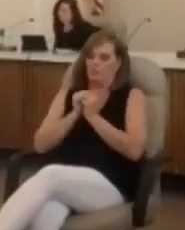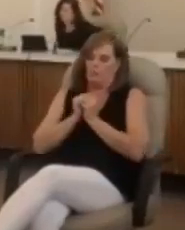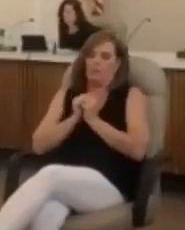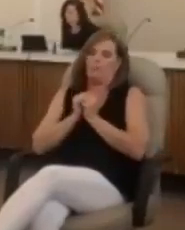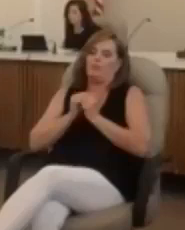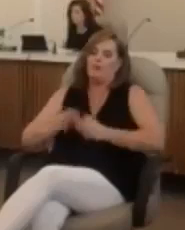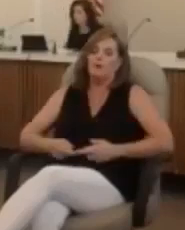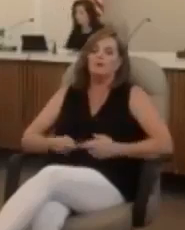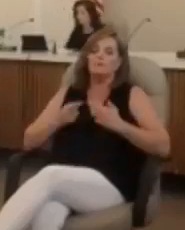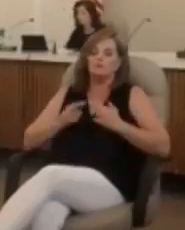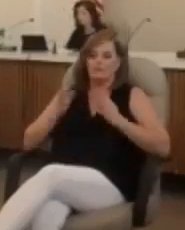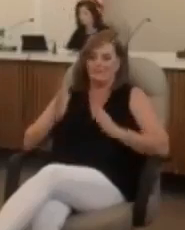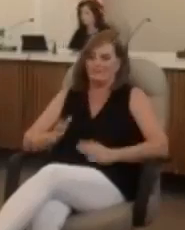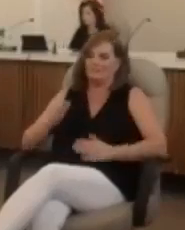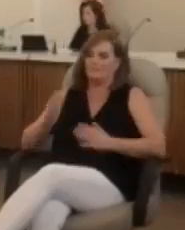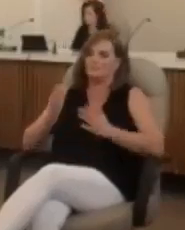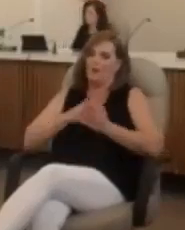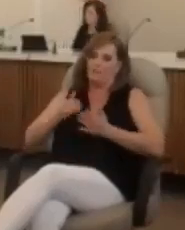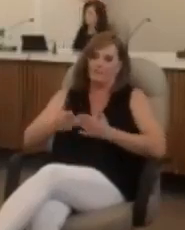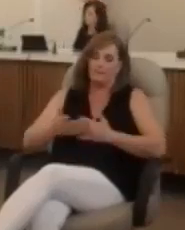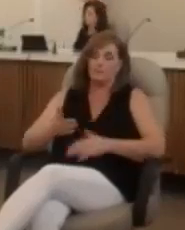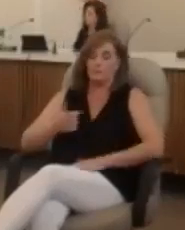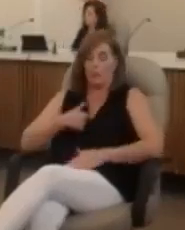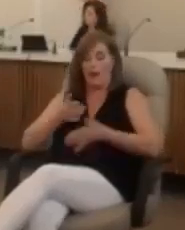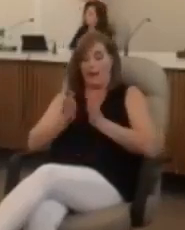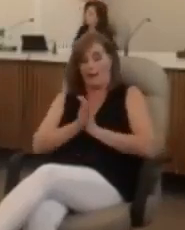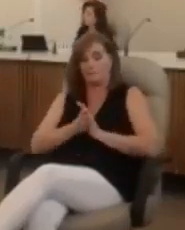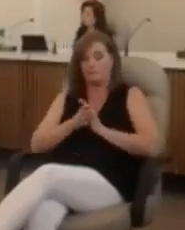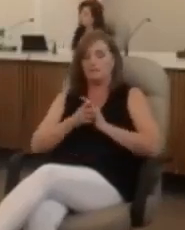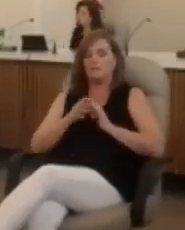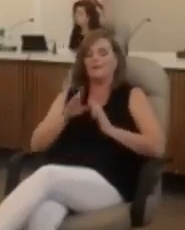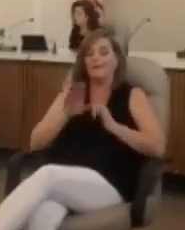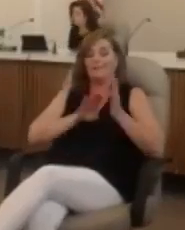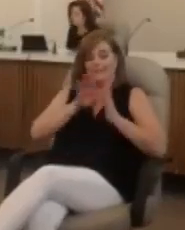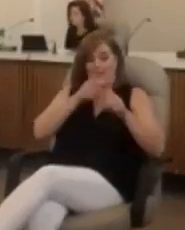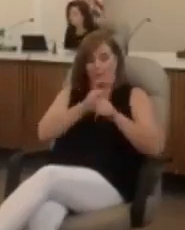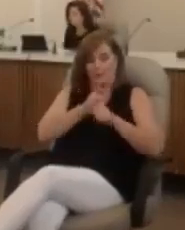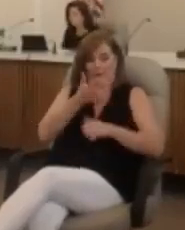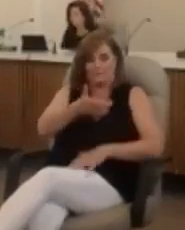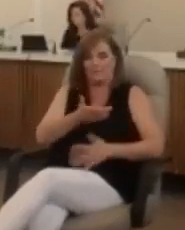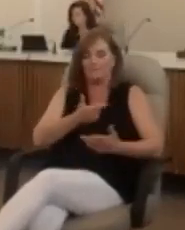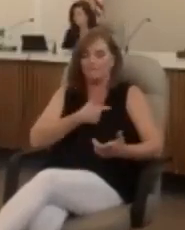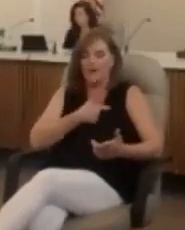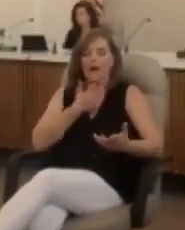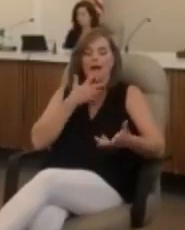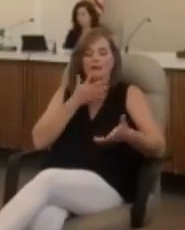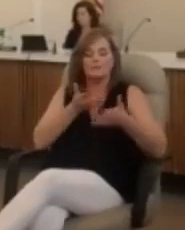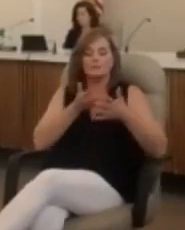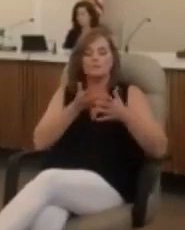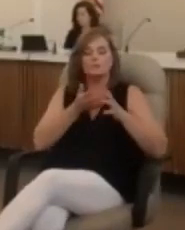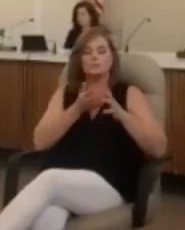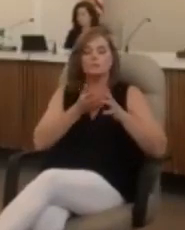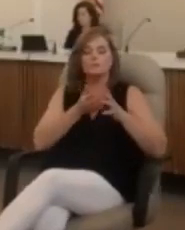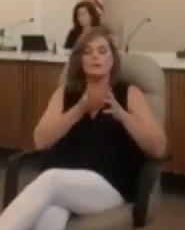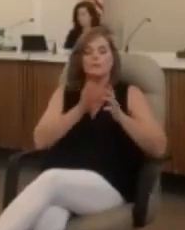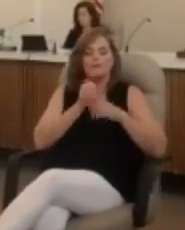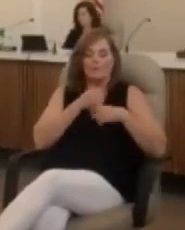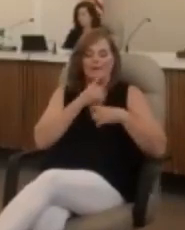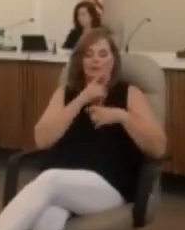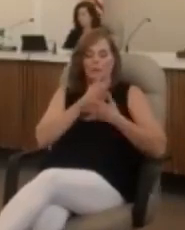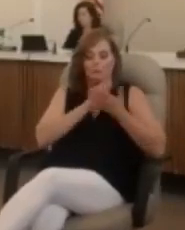And so what I asked the developer to do is instead to make those part of